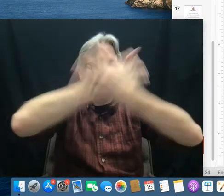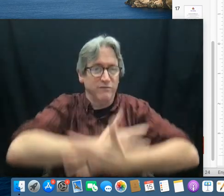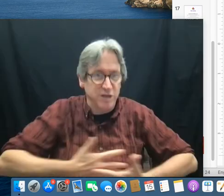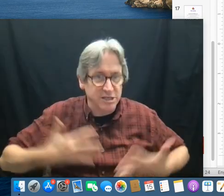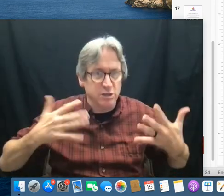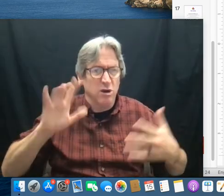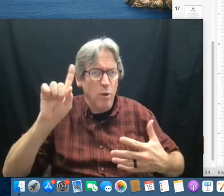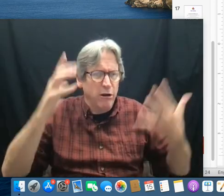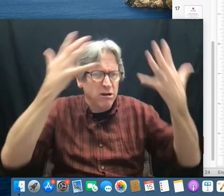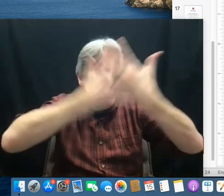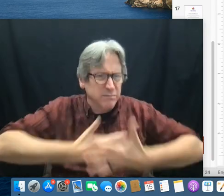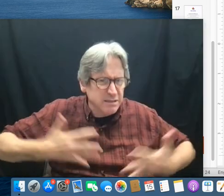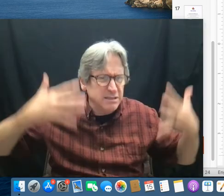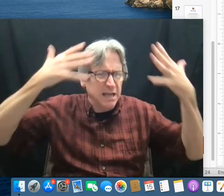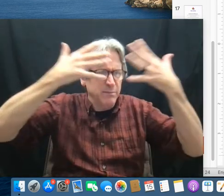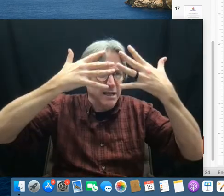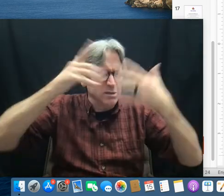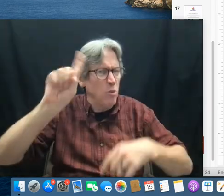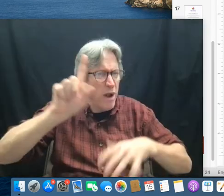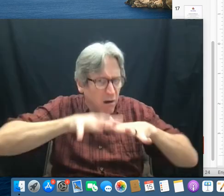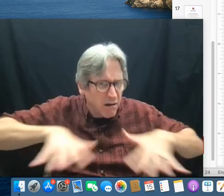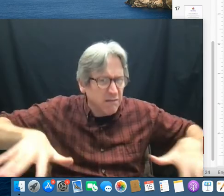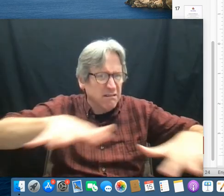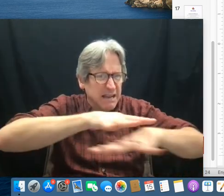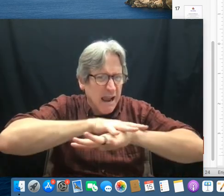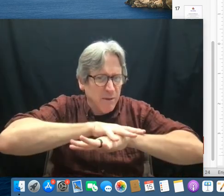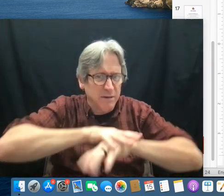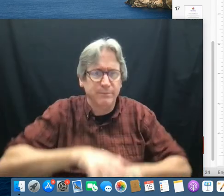And then we did hand shape.